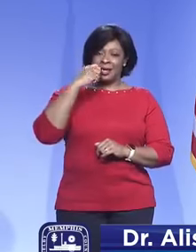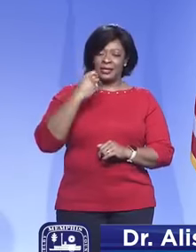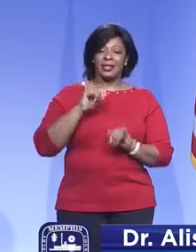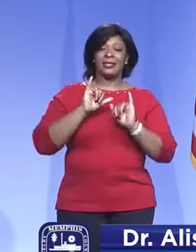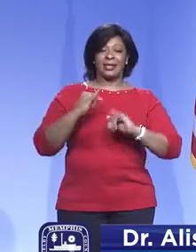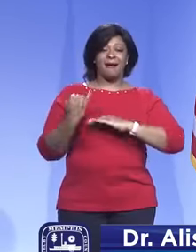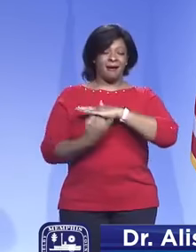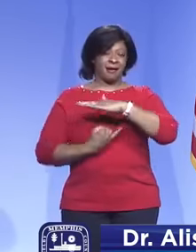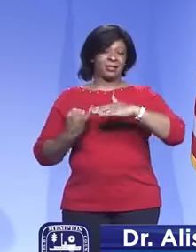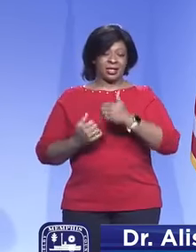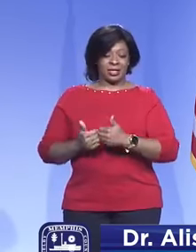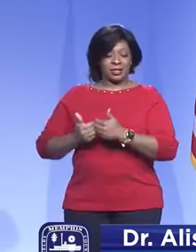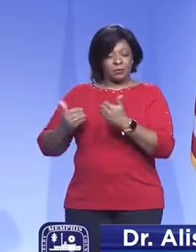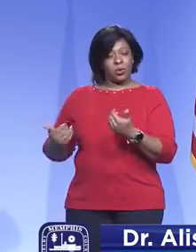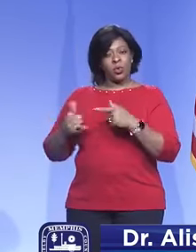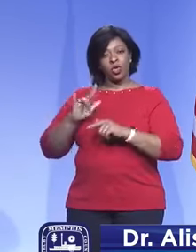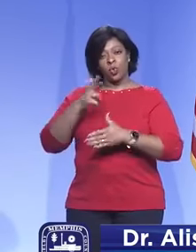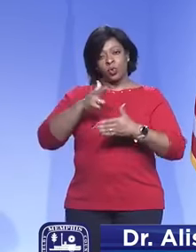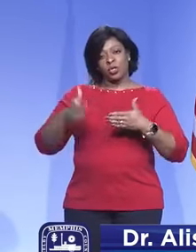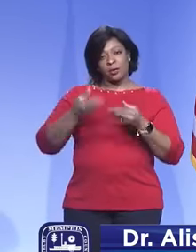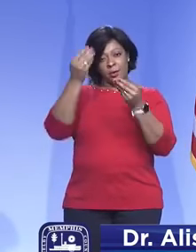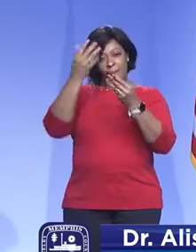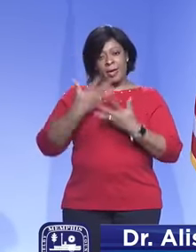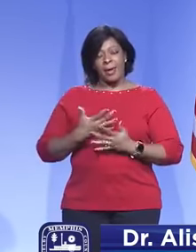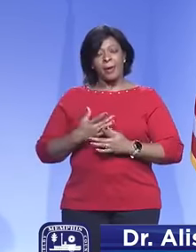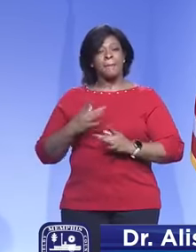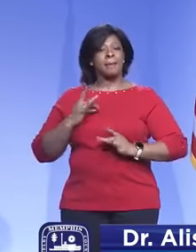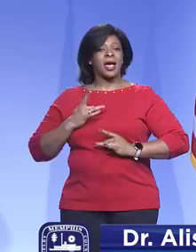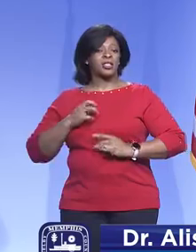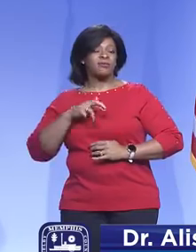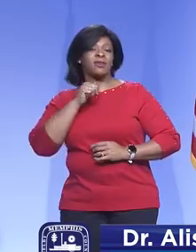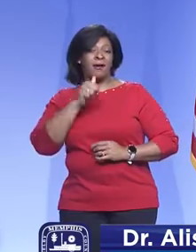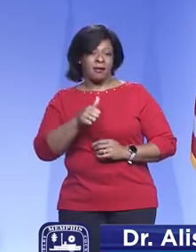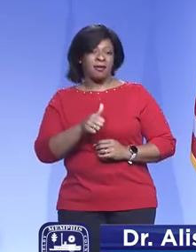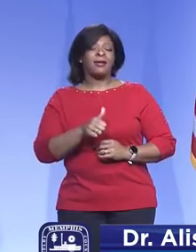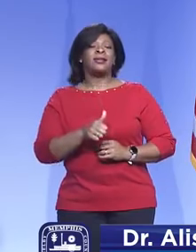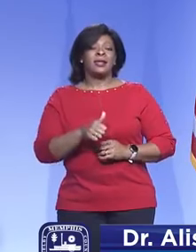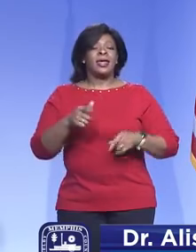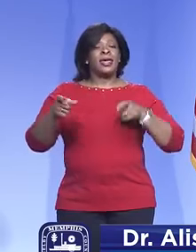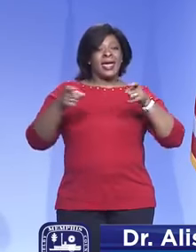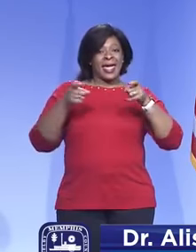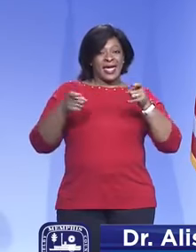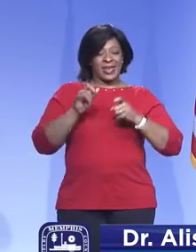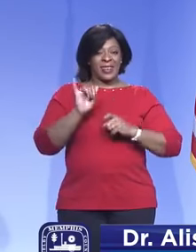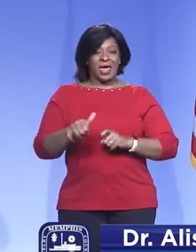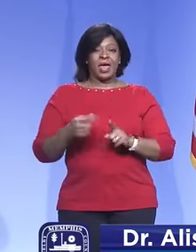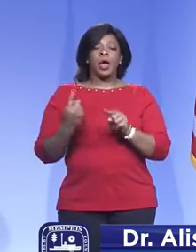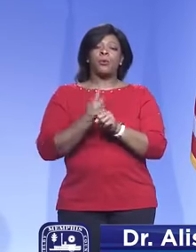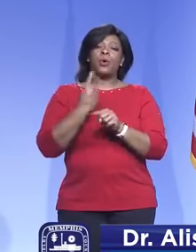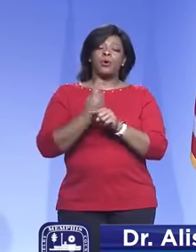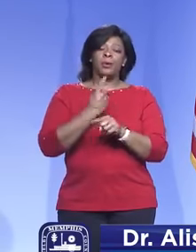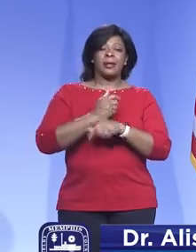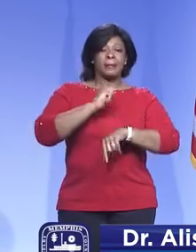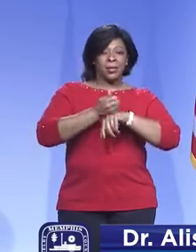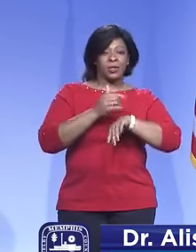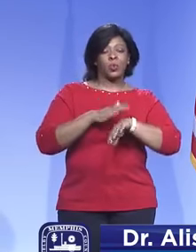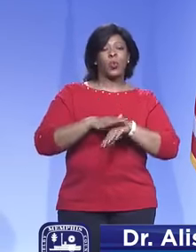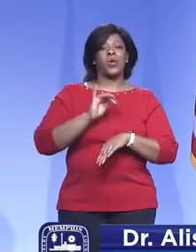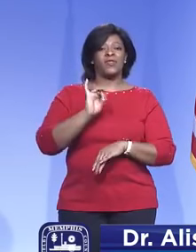remain isolated until that test result comes back, and then handle things appropriately based on